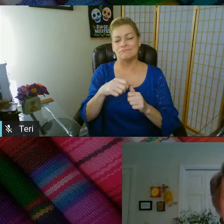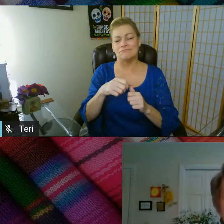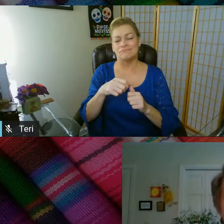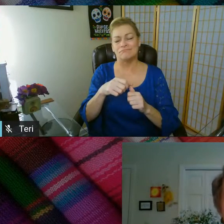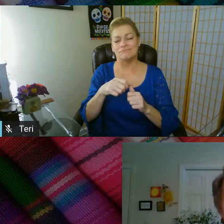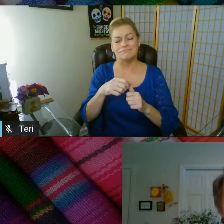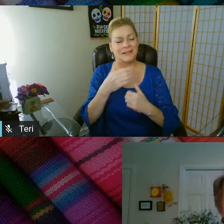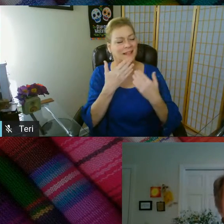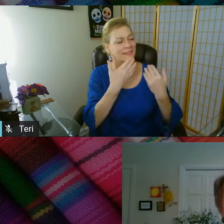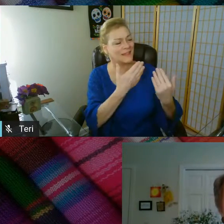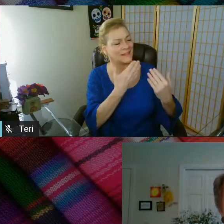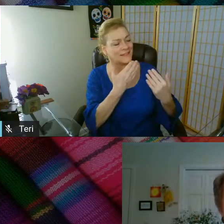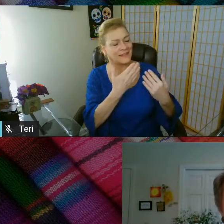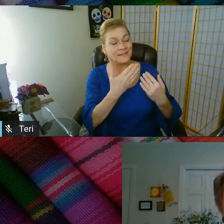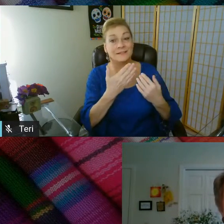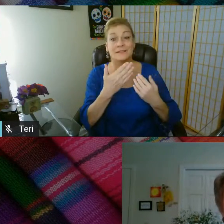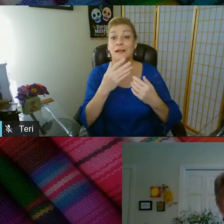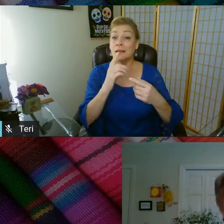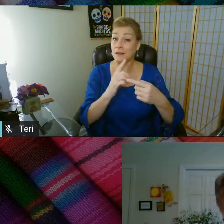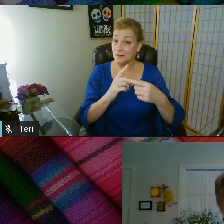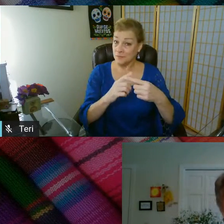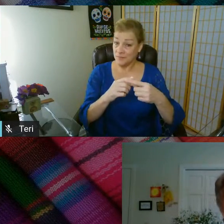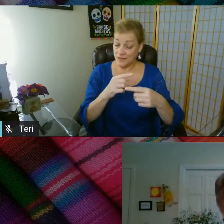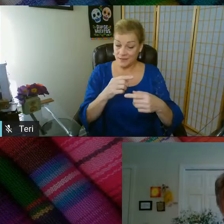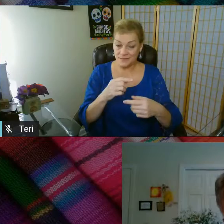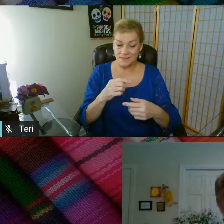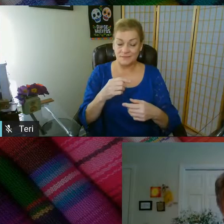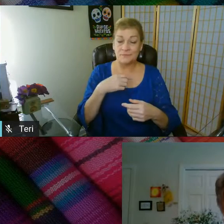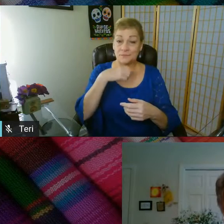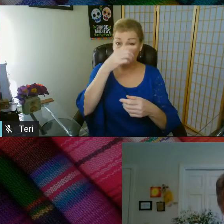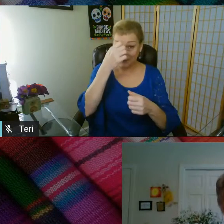also take this time in